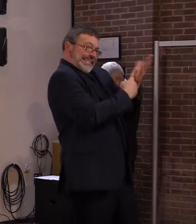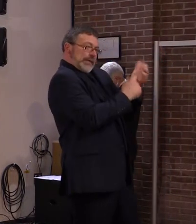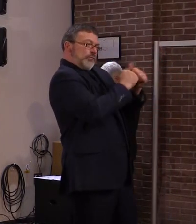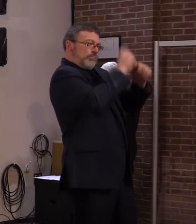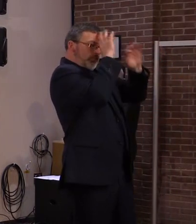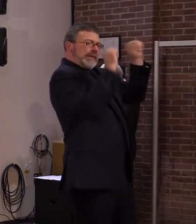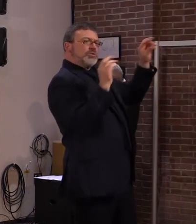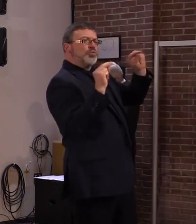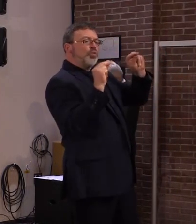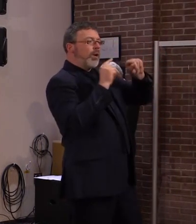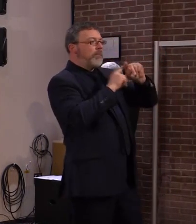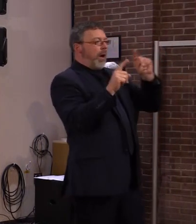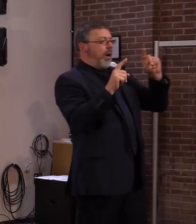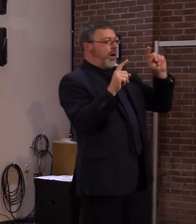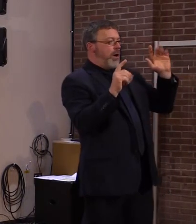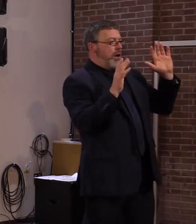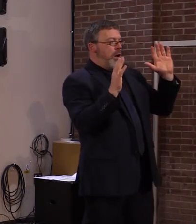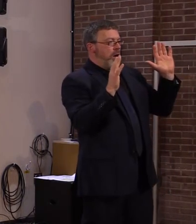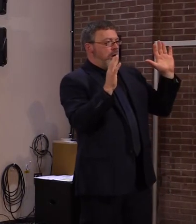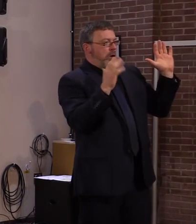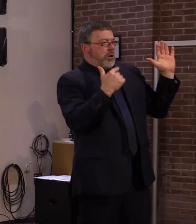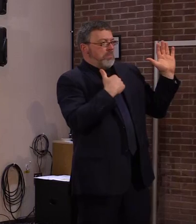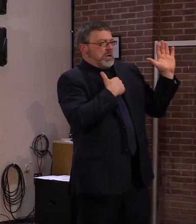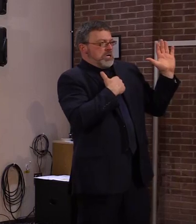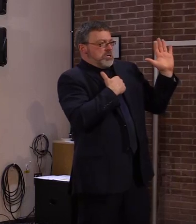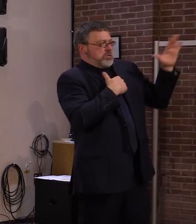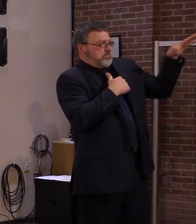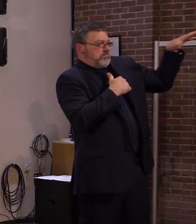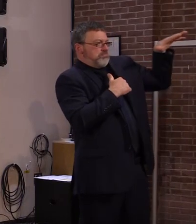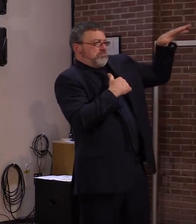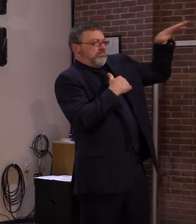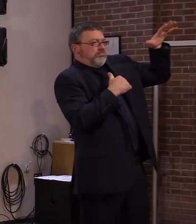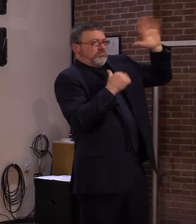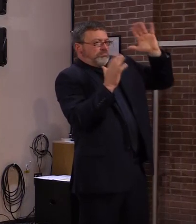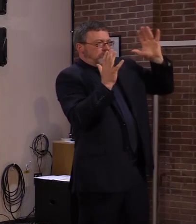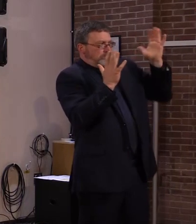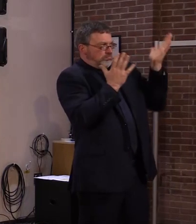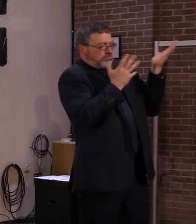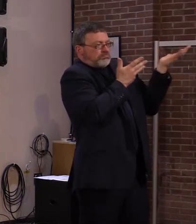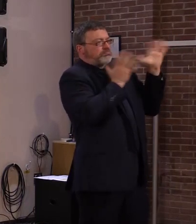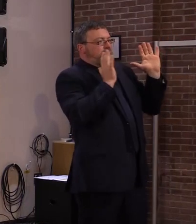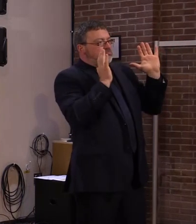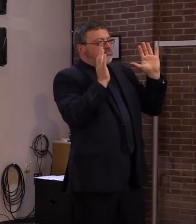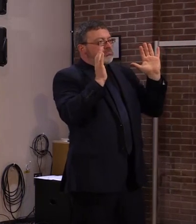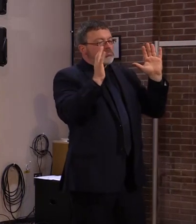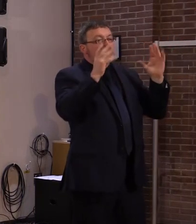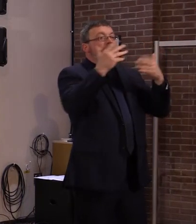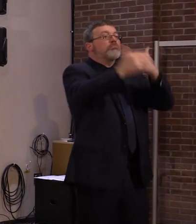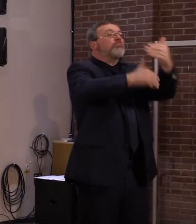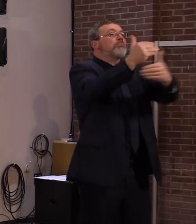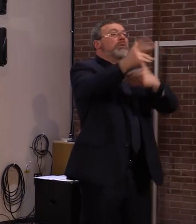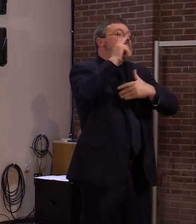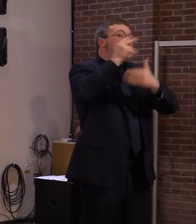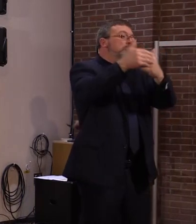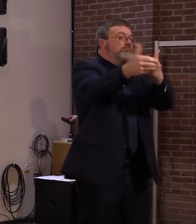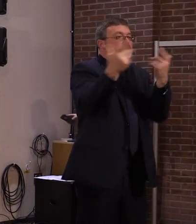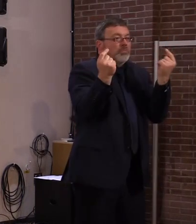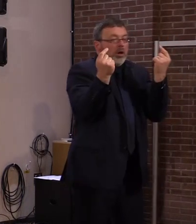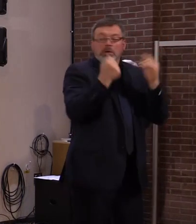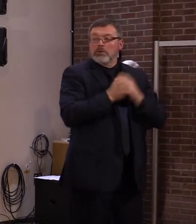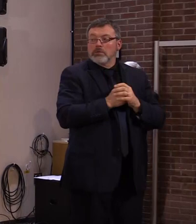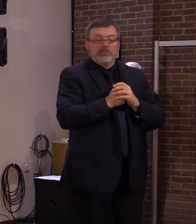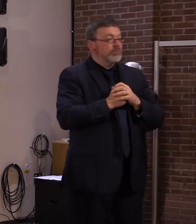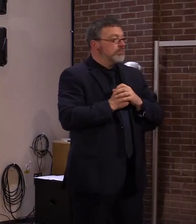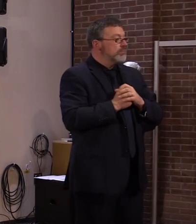way, and I think that he'll offer a lot. But time will tell. Do you plan on going to the rally? I don't.